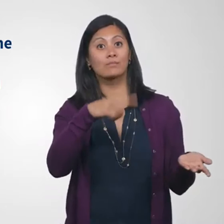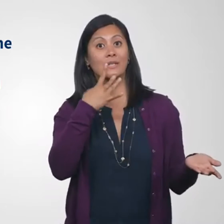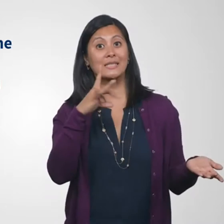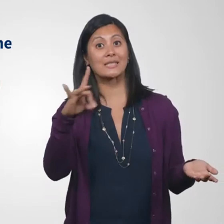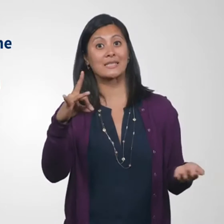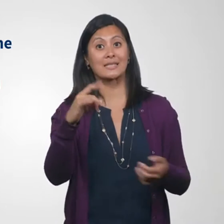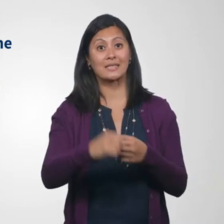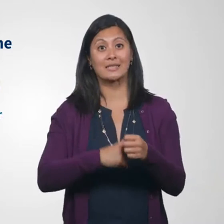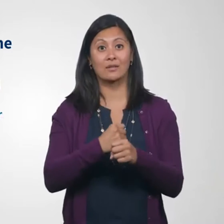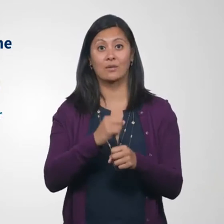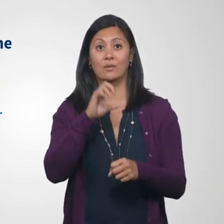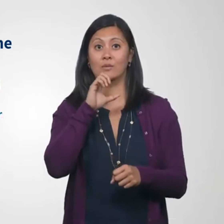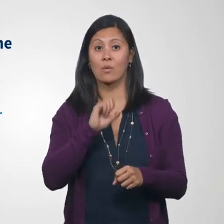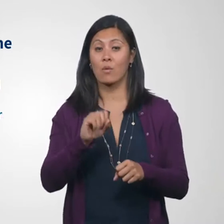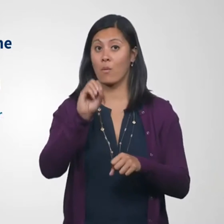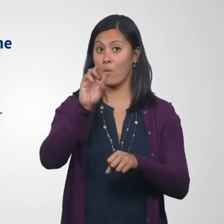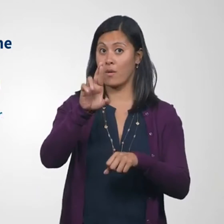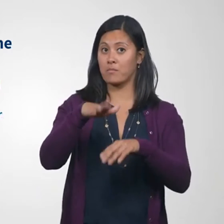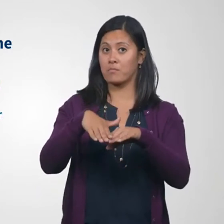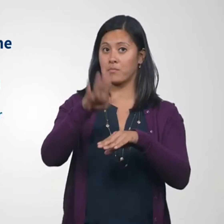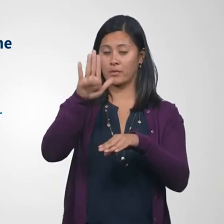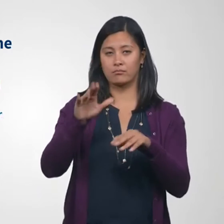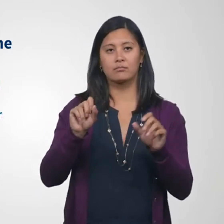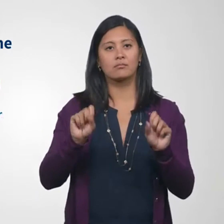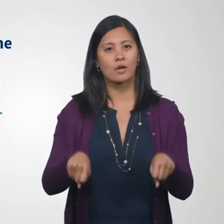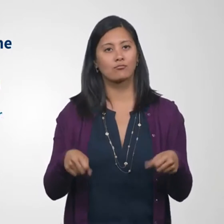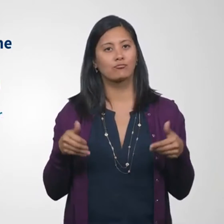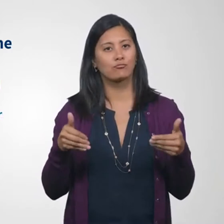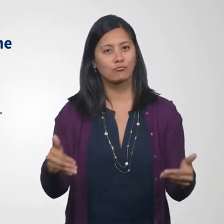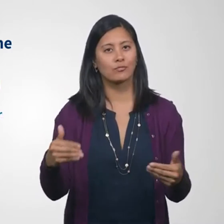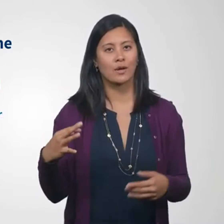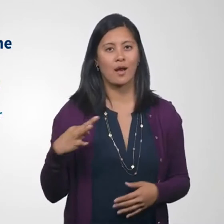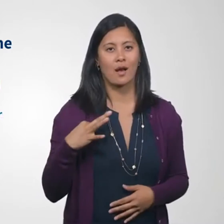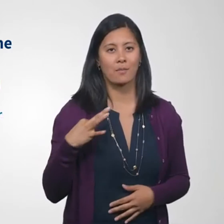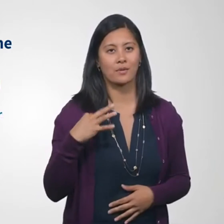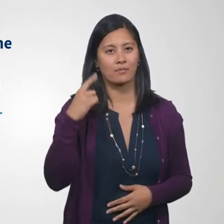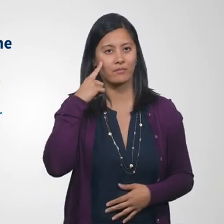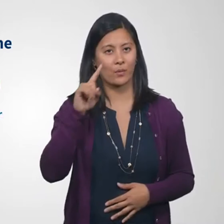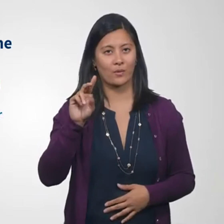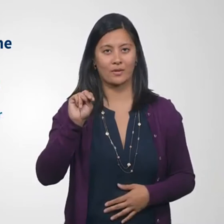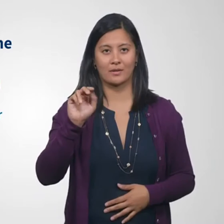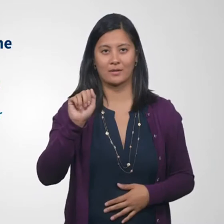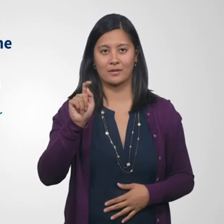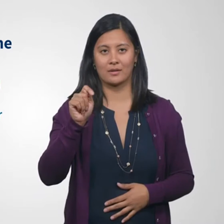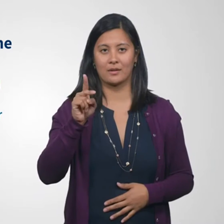Students who are 18 and older may apply for naturalization within their school's jurisdiction.